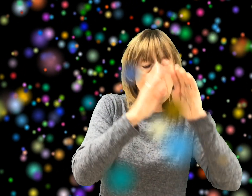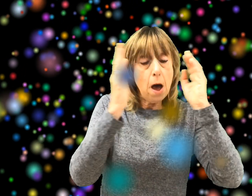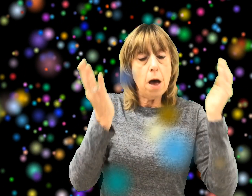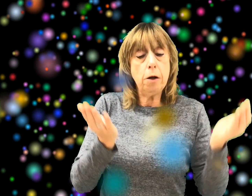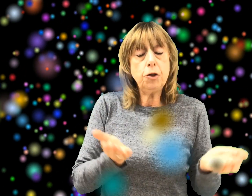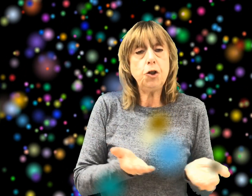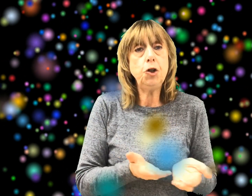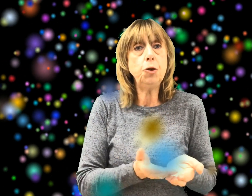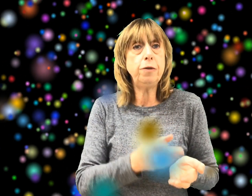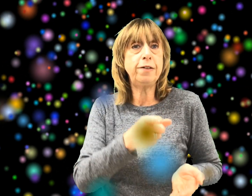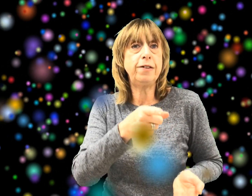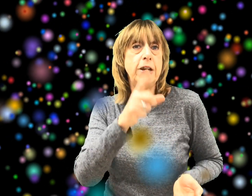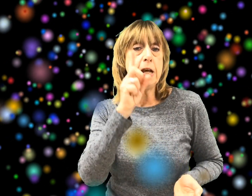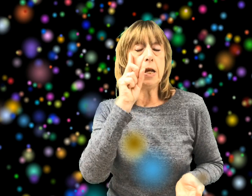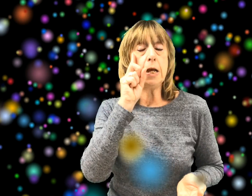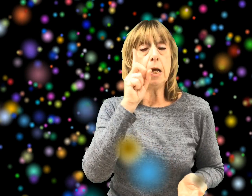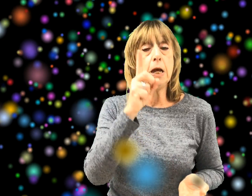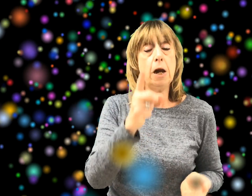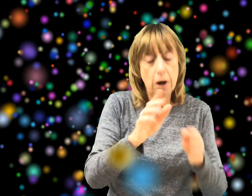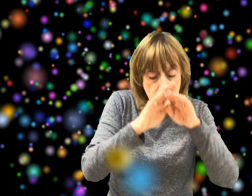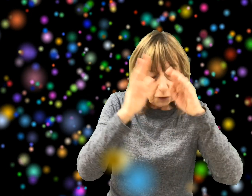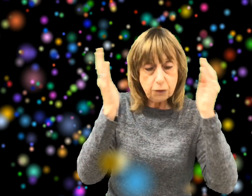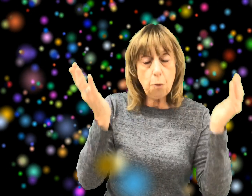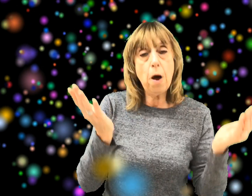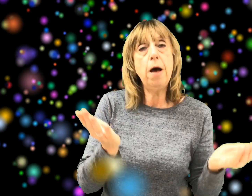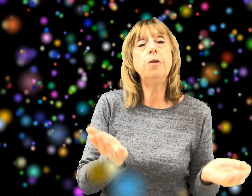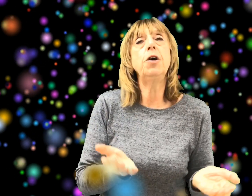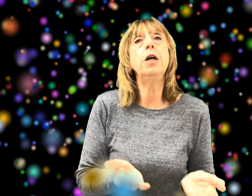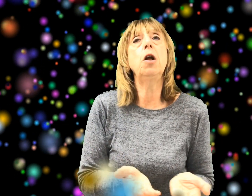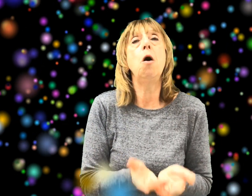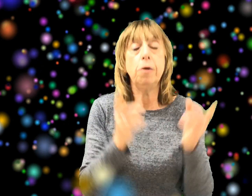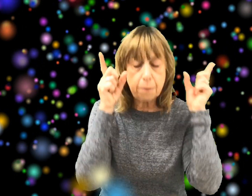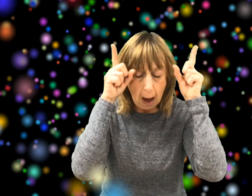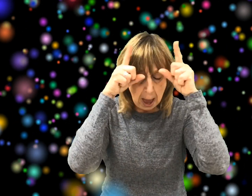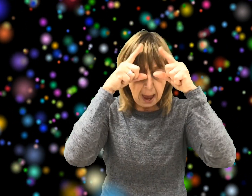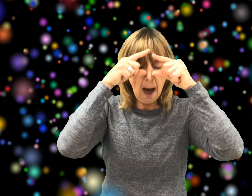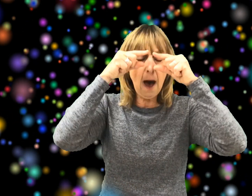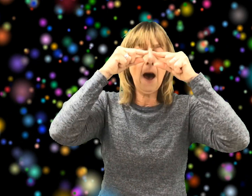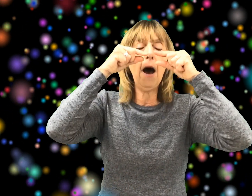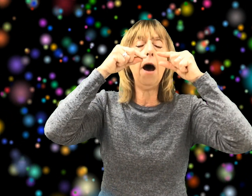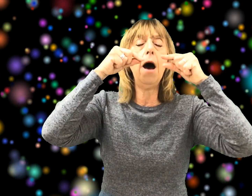world you see, to the world I close my eyes.